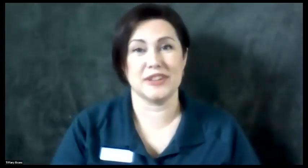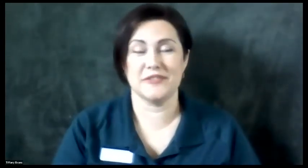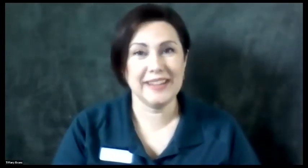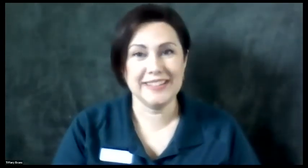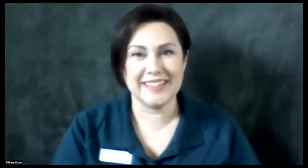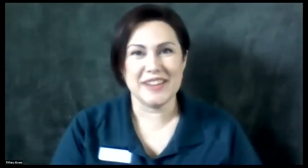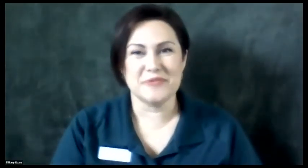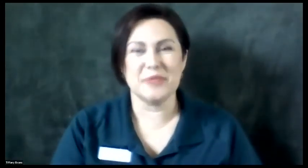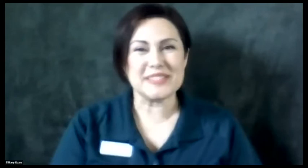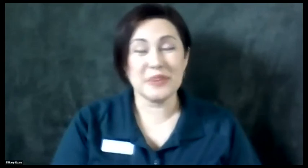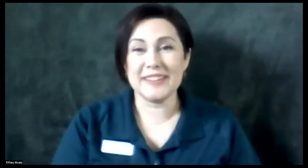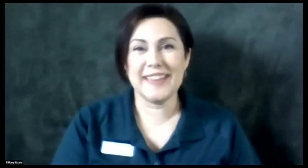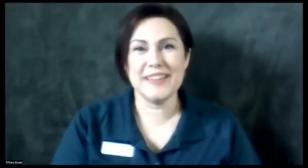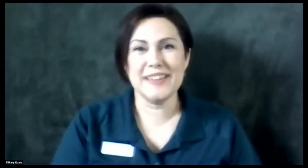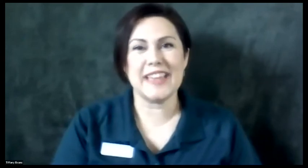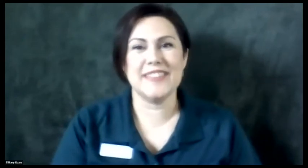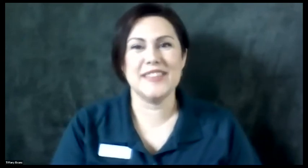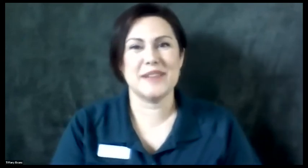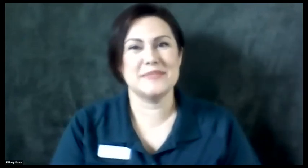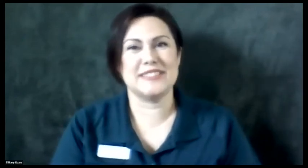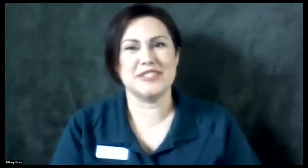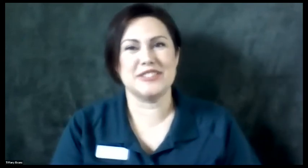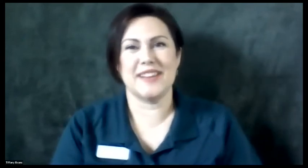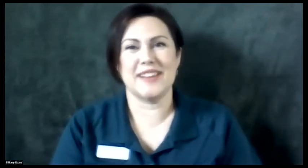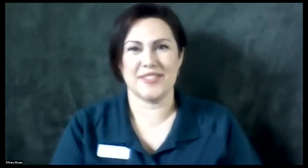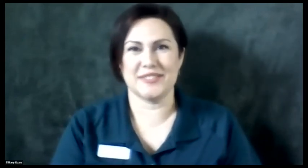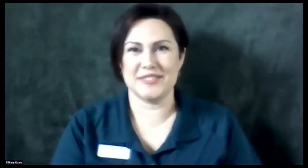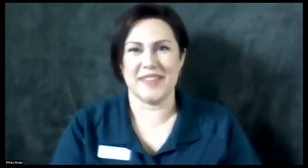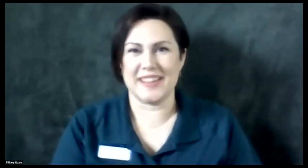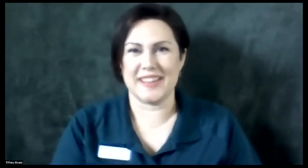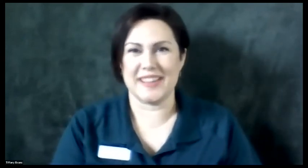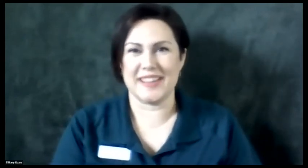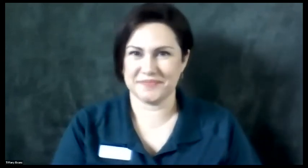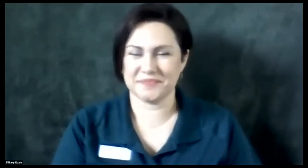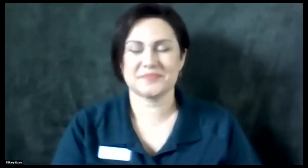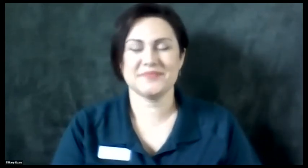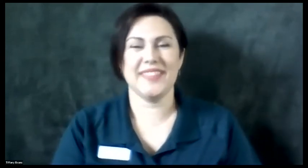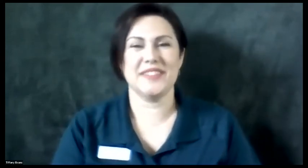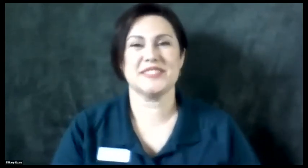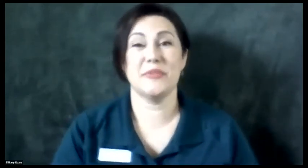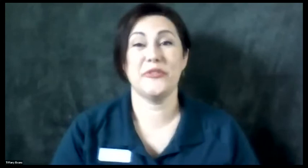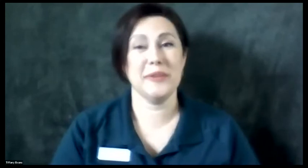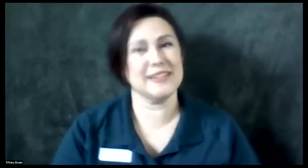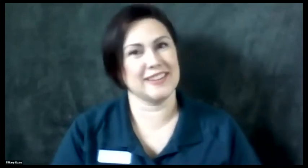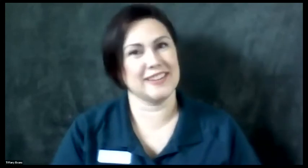beginning. We'll play some word games, and then I'm going to teach you another new animal sign. So before we get started, we have